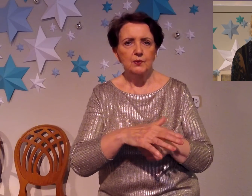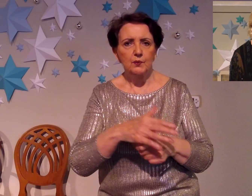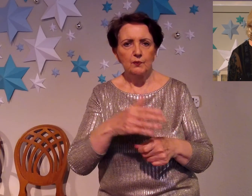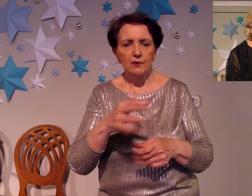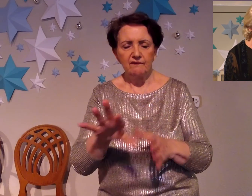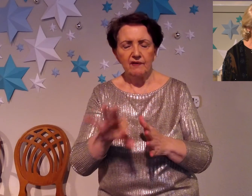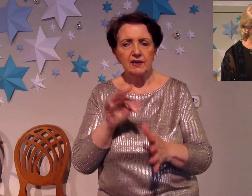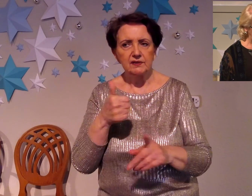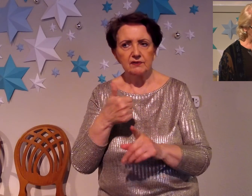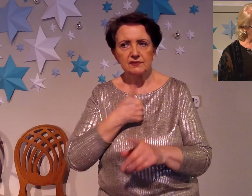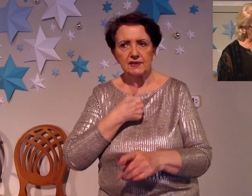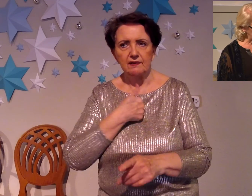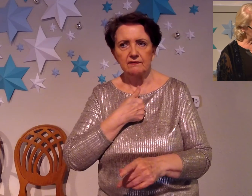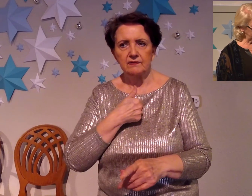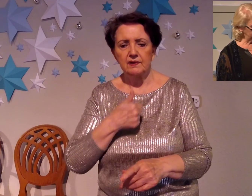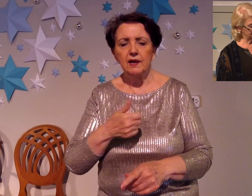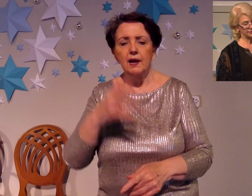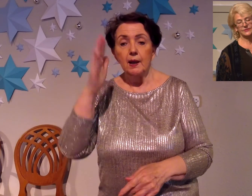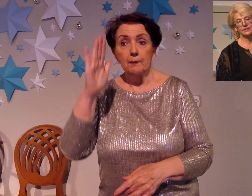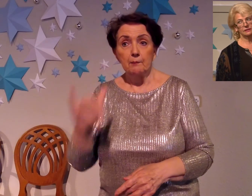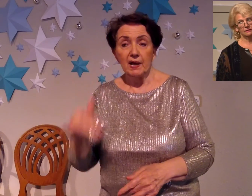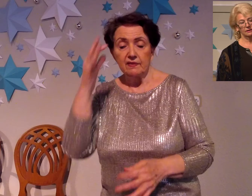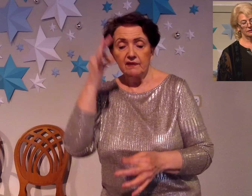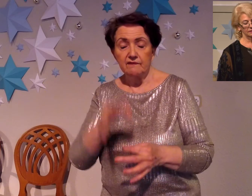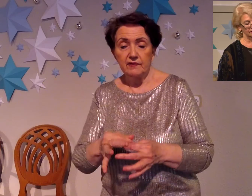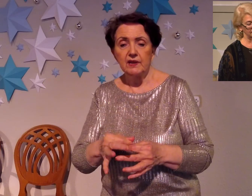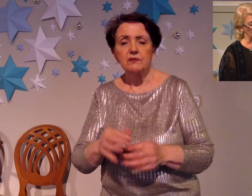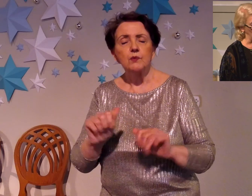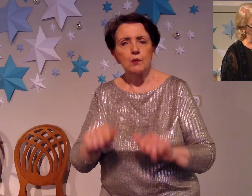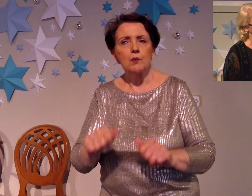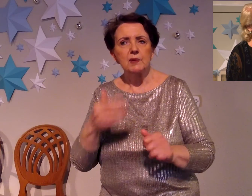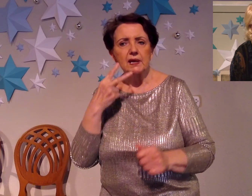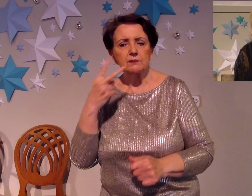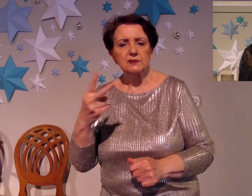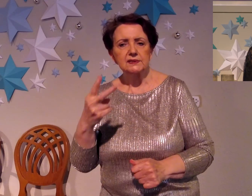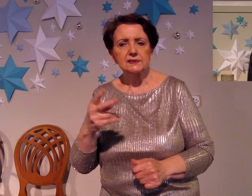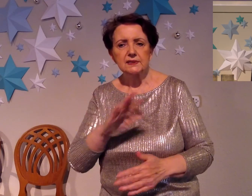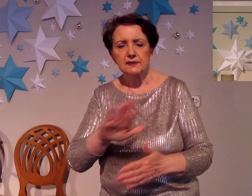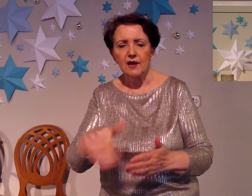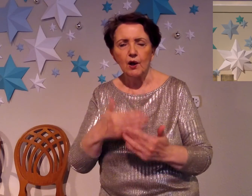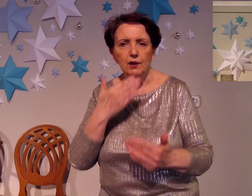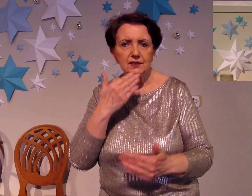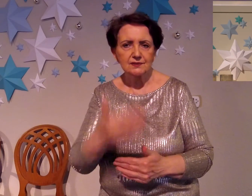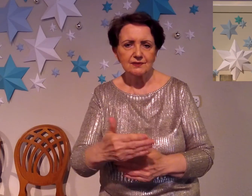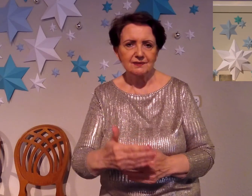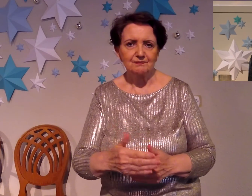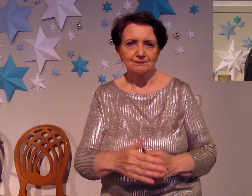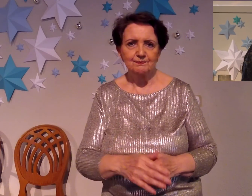this faith, we will be able to see that all is good.